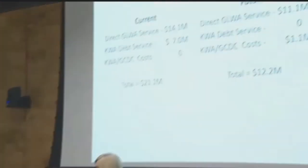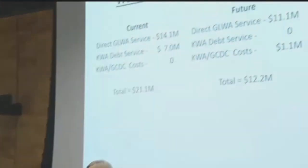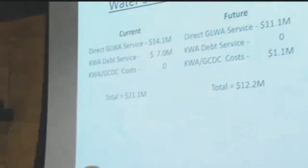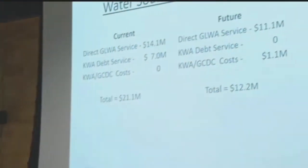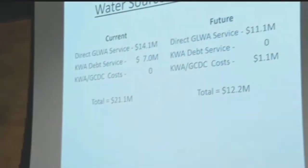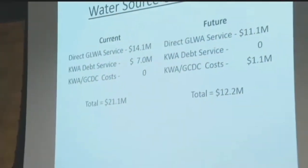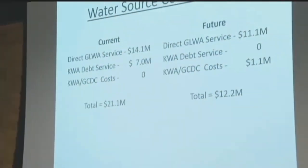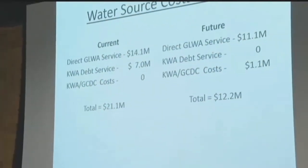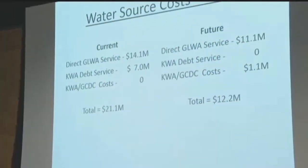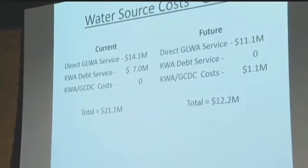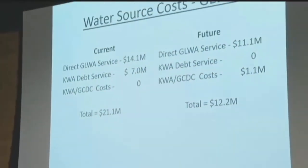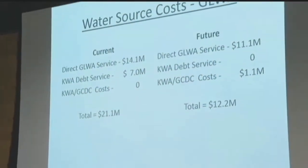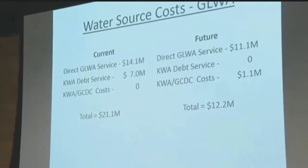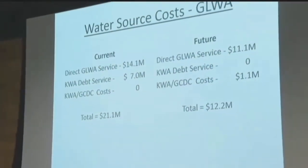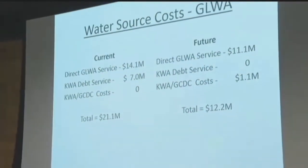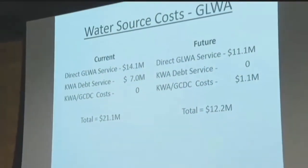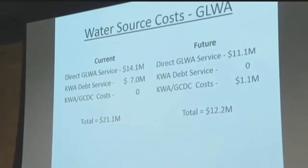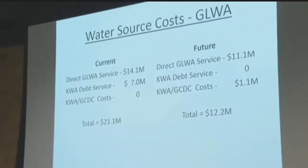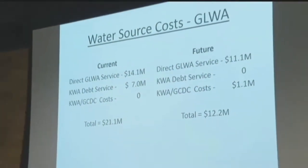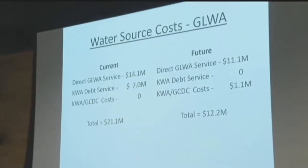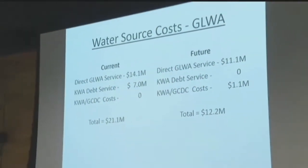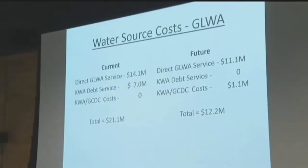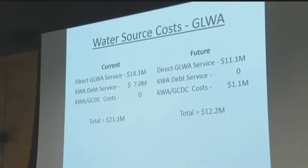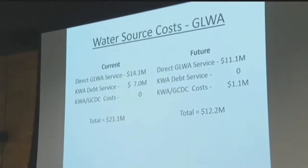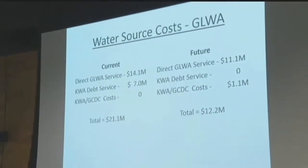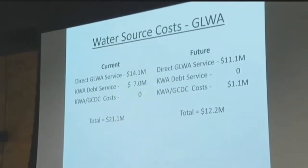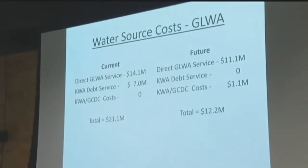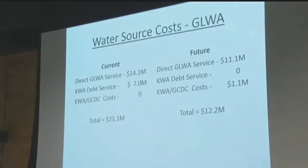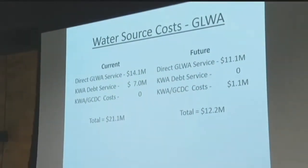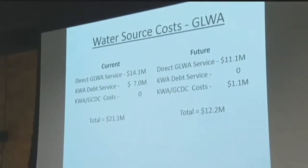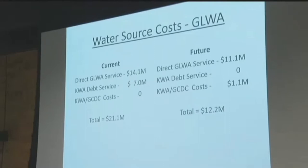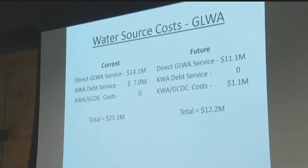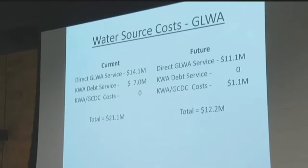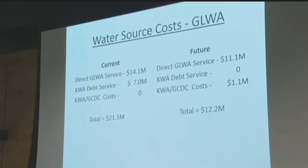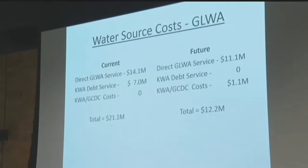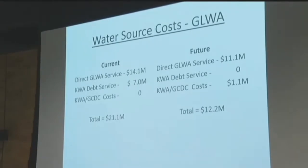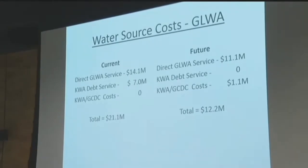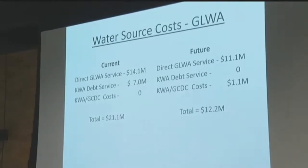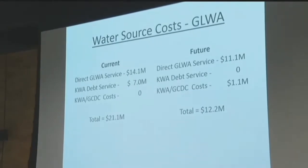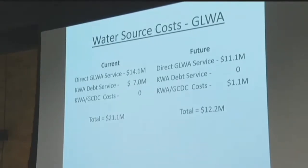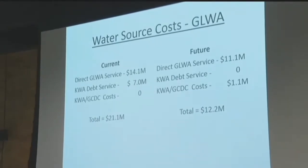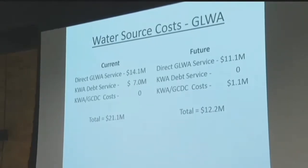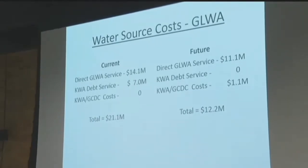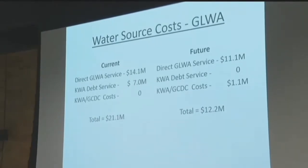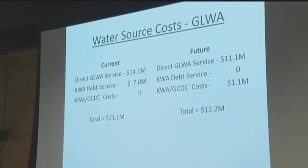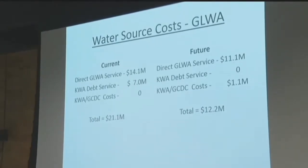hard look at the situation and said, you know, there may be some economic and operational value for us assuming